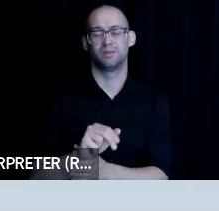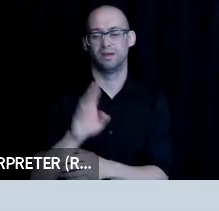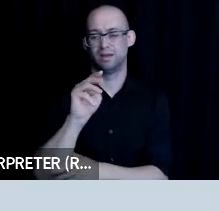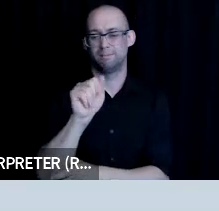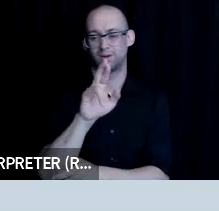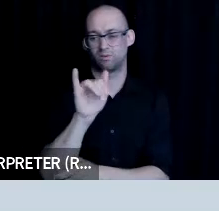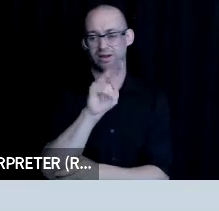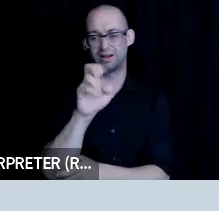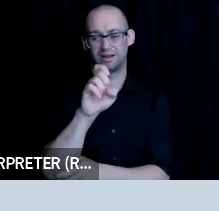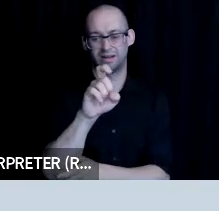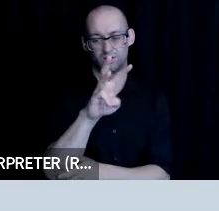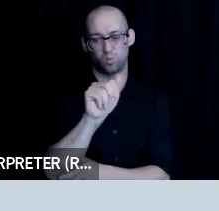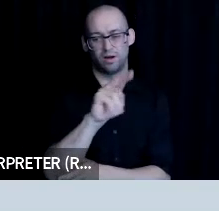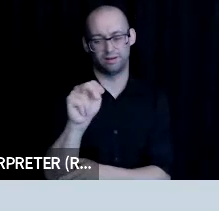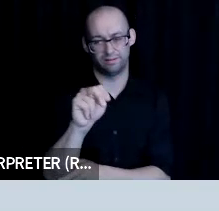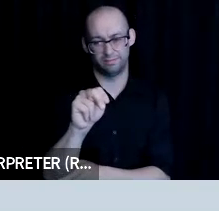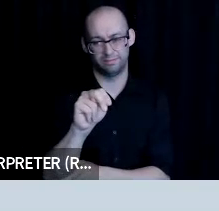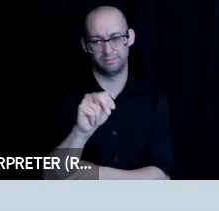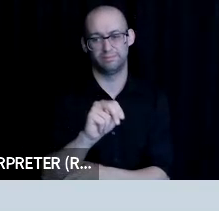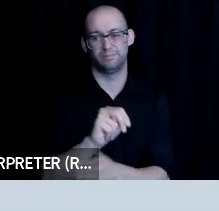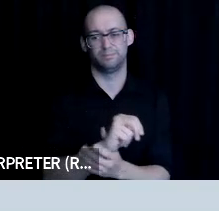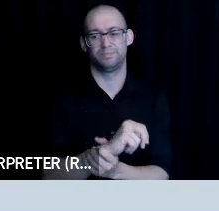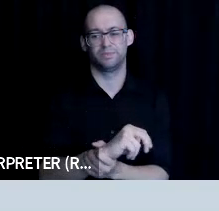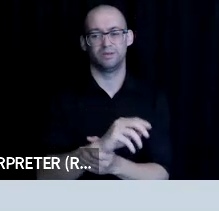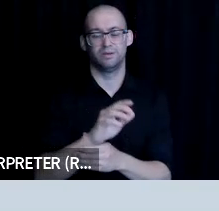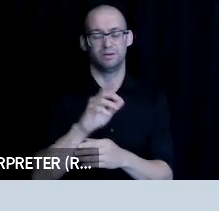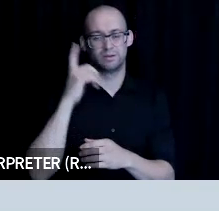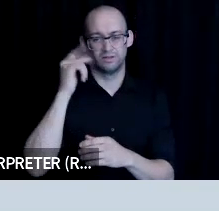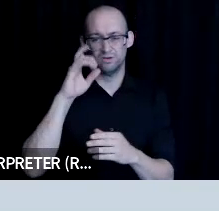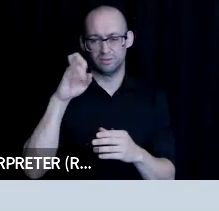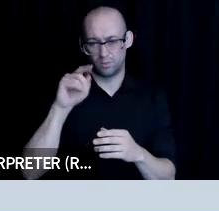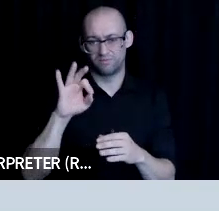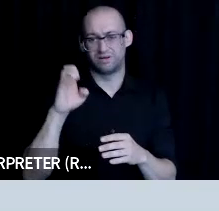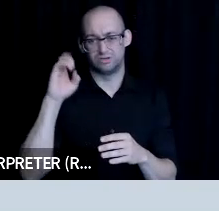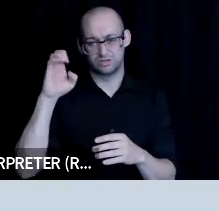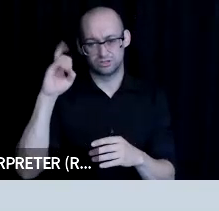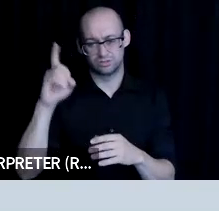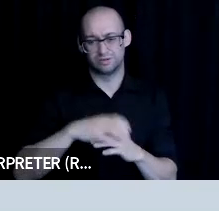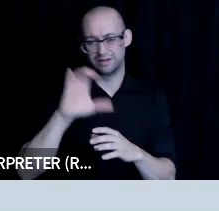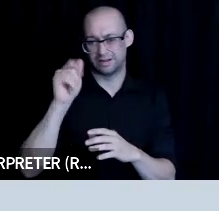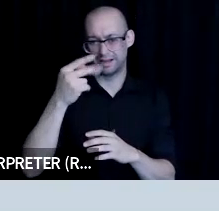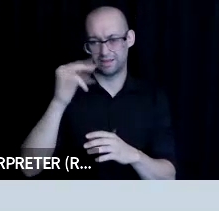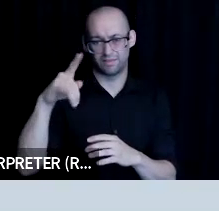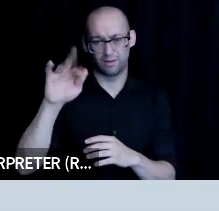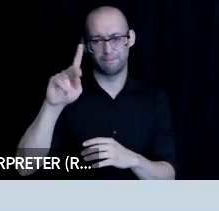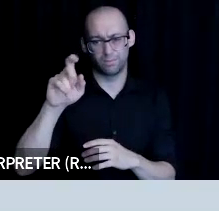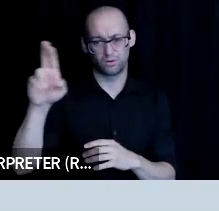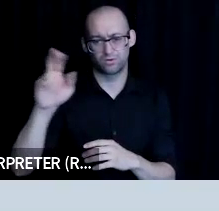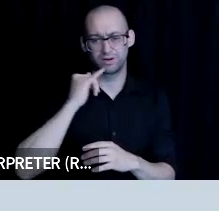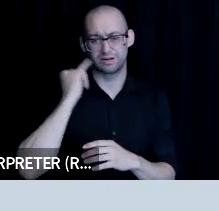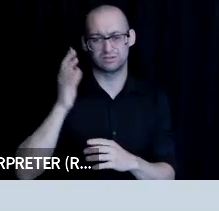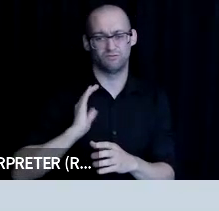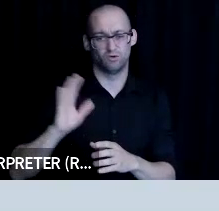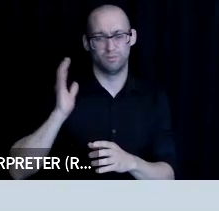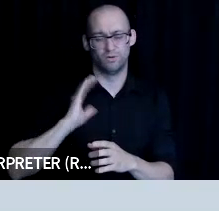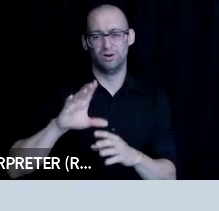Dewan at Santa Clara County Office of Education, Kathy Parker, who is formerly with Tuolumne County